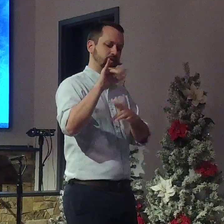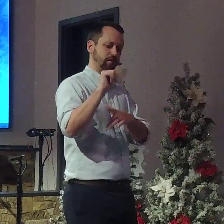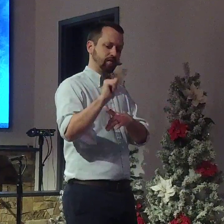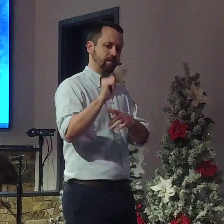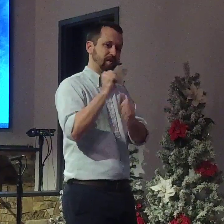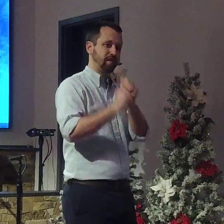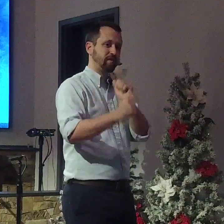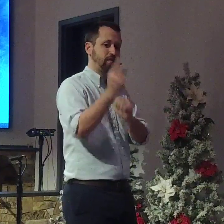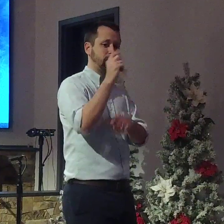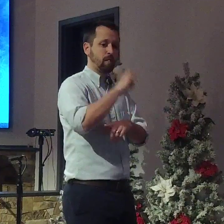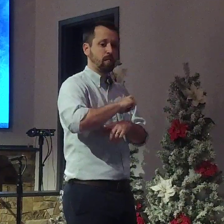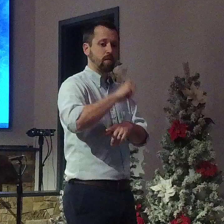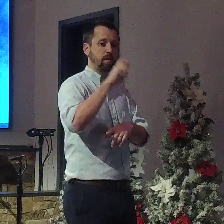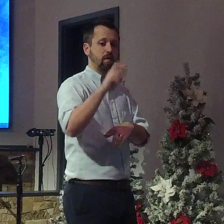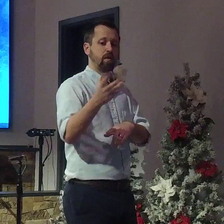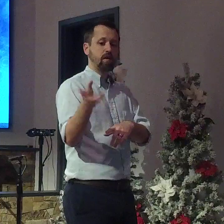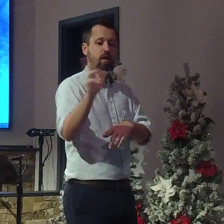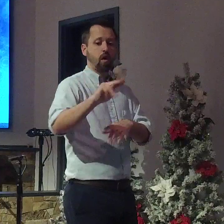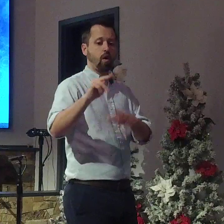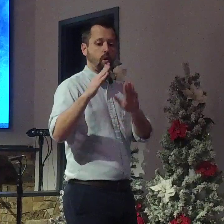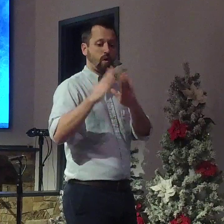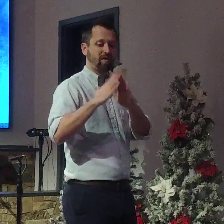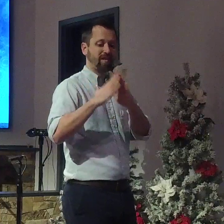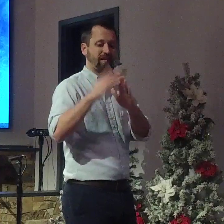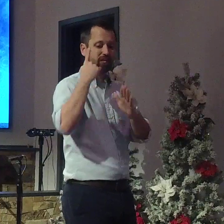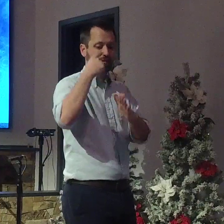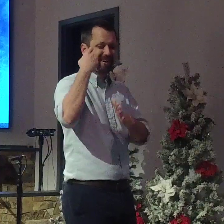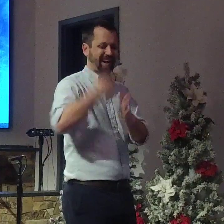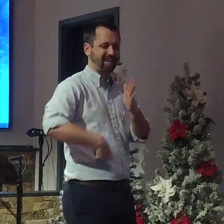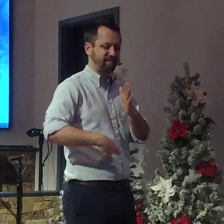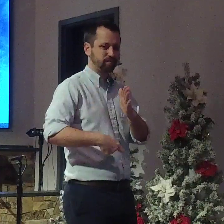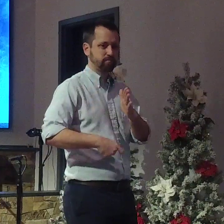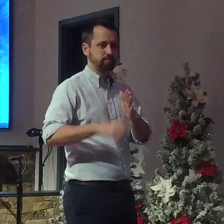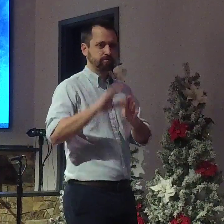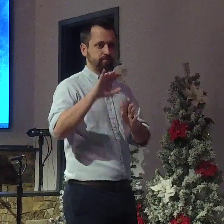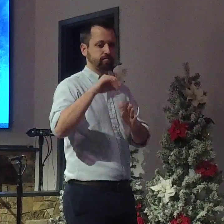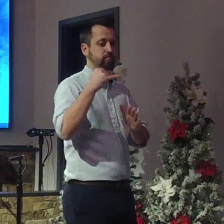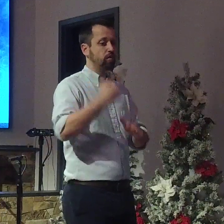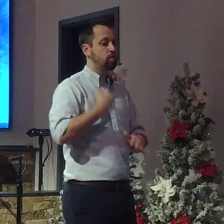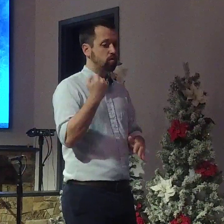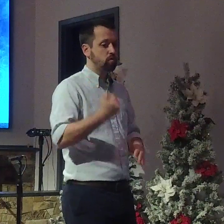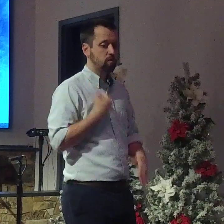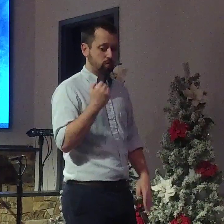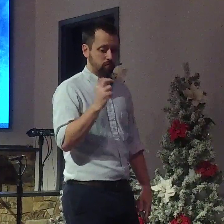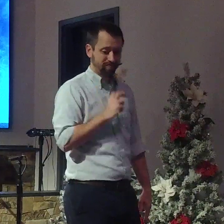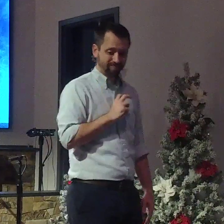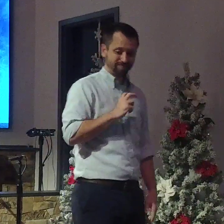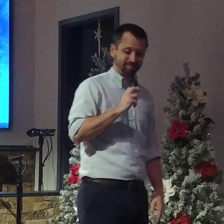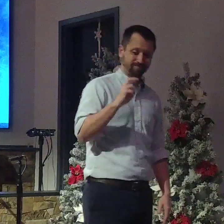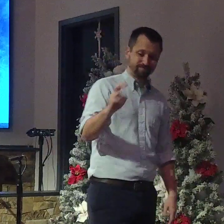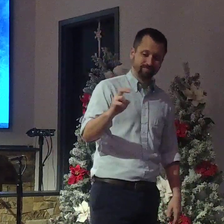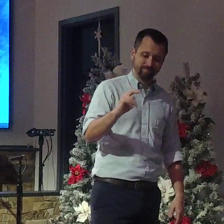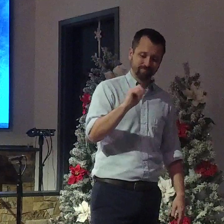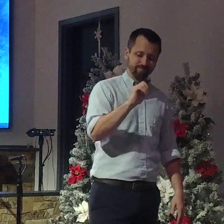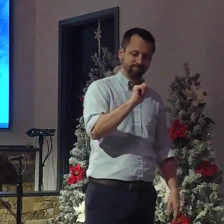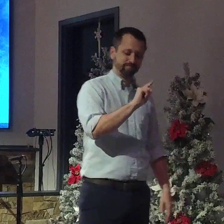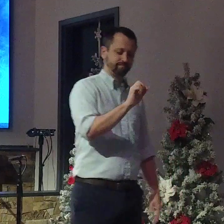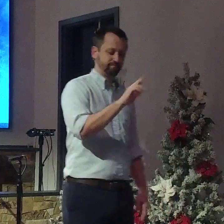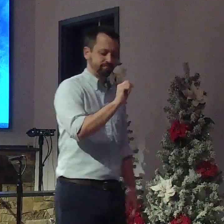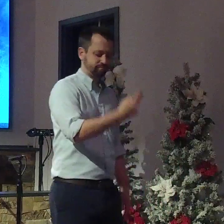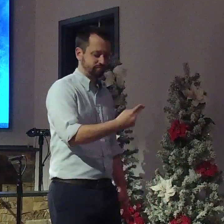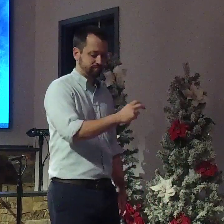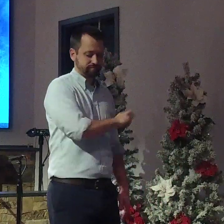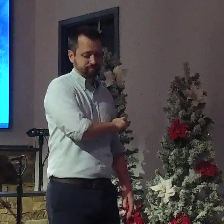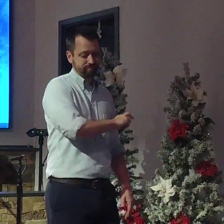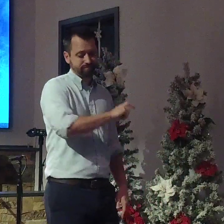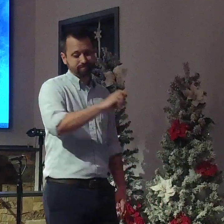is. It's part of this Christmas story that they had to go and be counted in the town in which they were